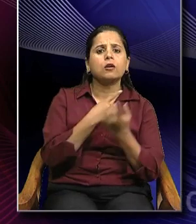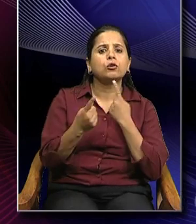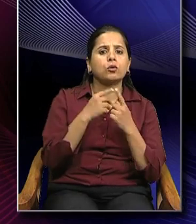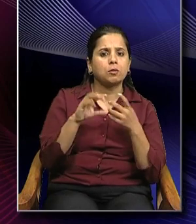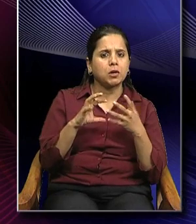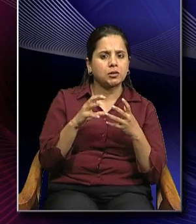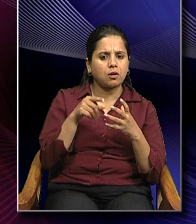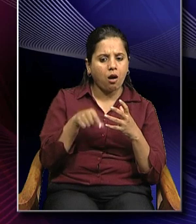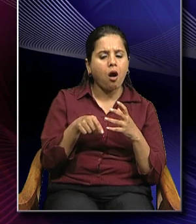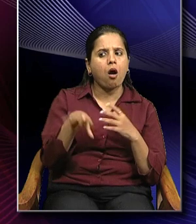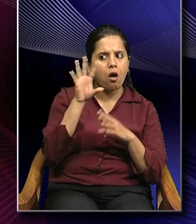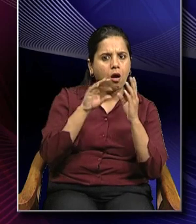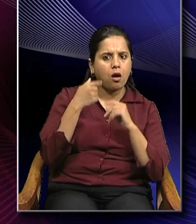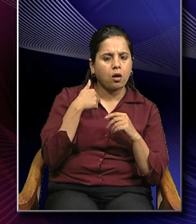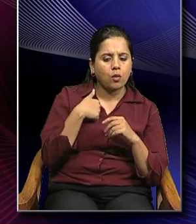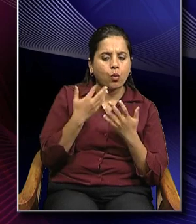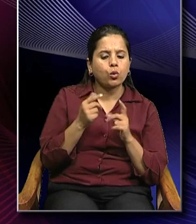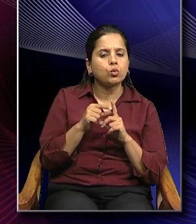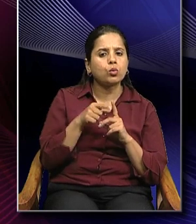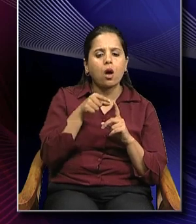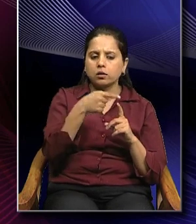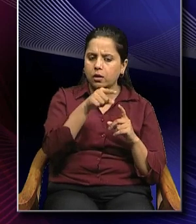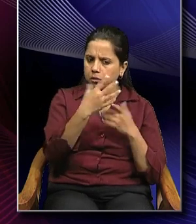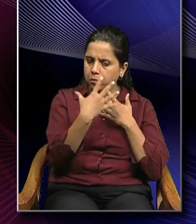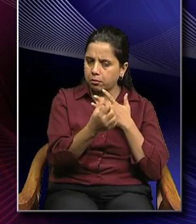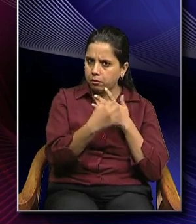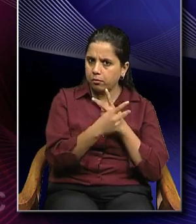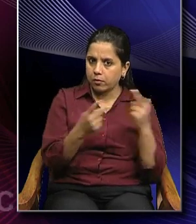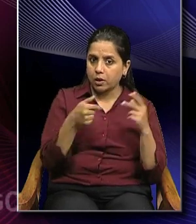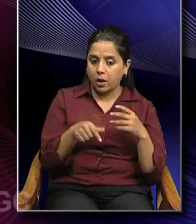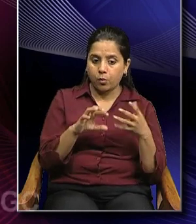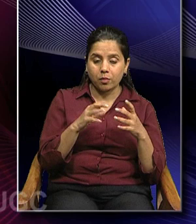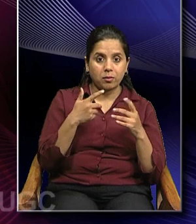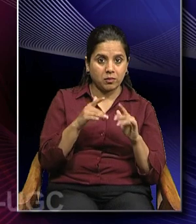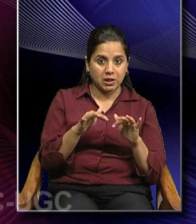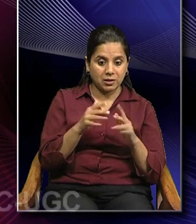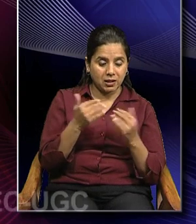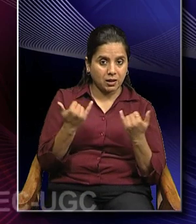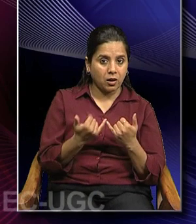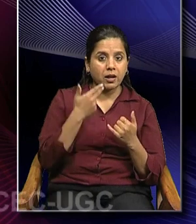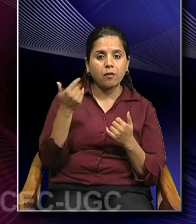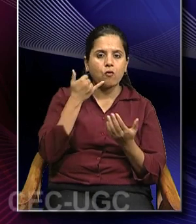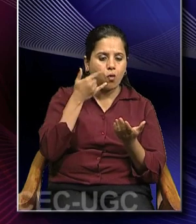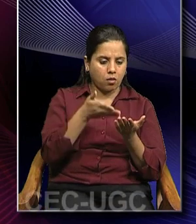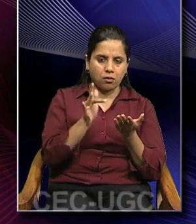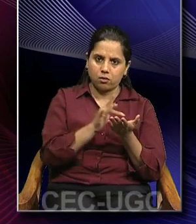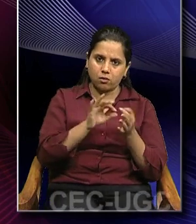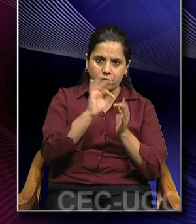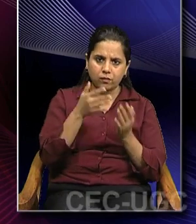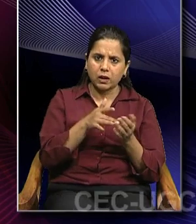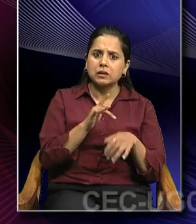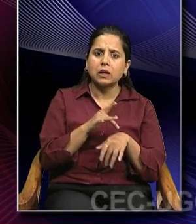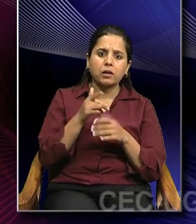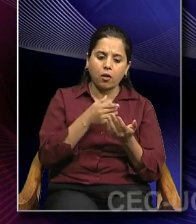is trying to learn what I am willing to do. So the machine which we are having in our hands in the name of cell phone, that is very